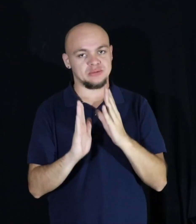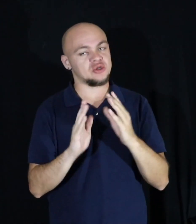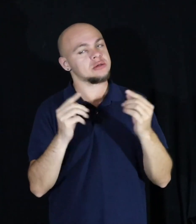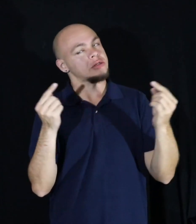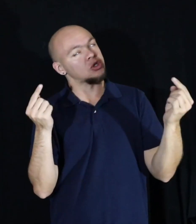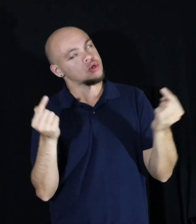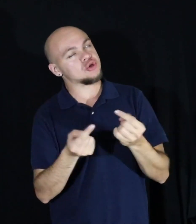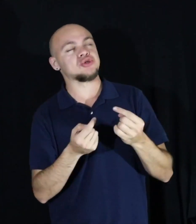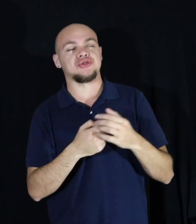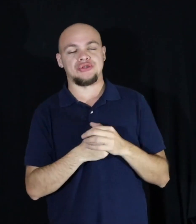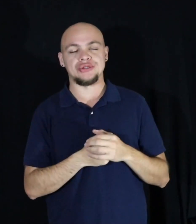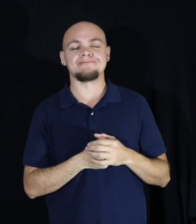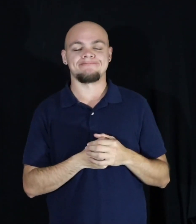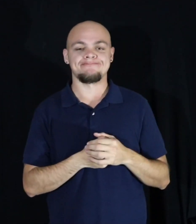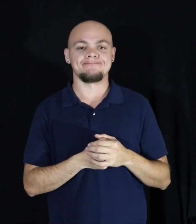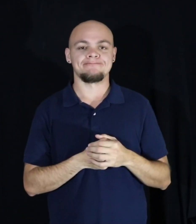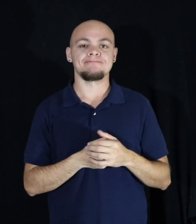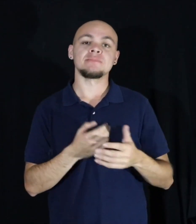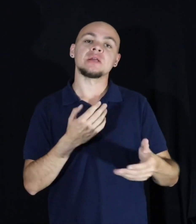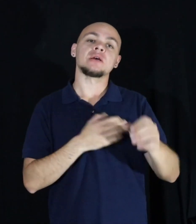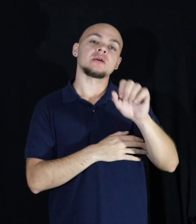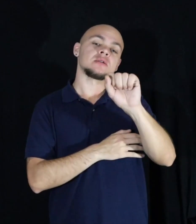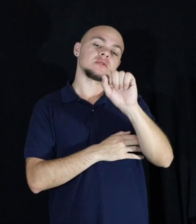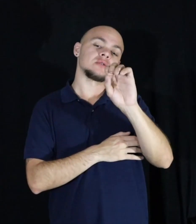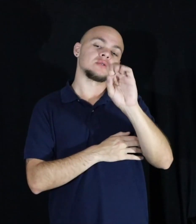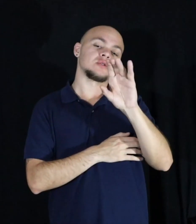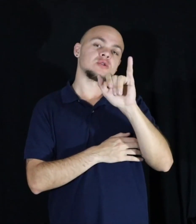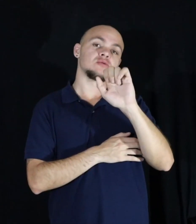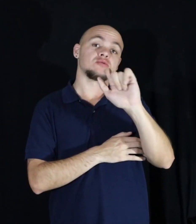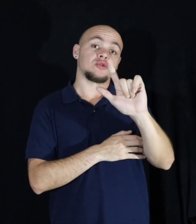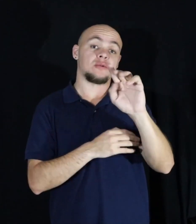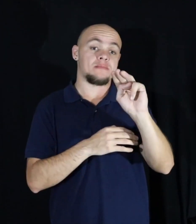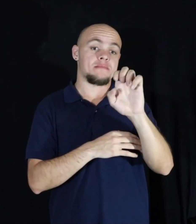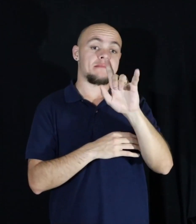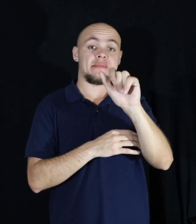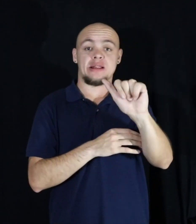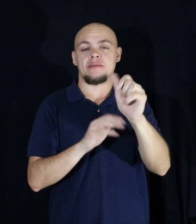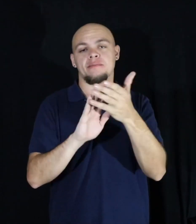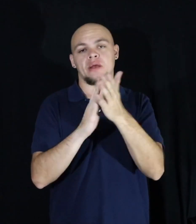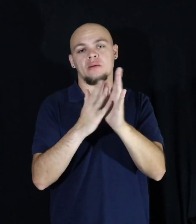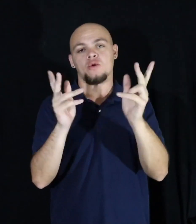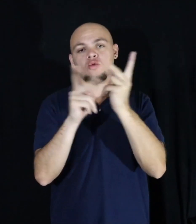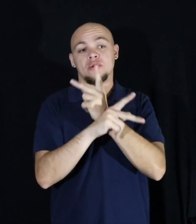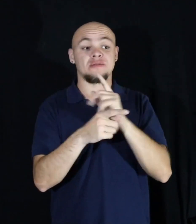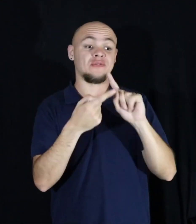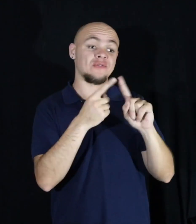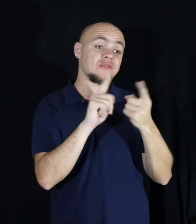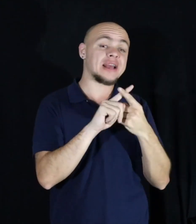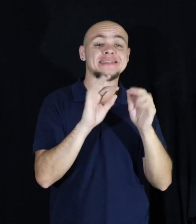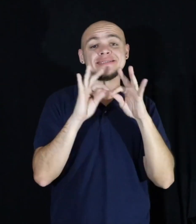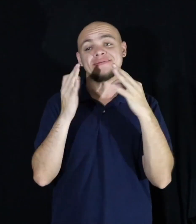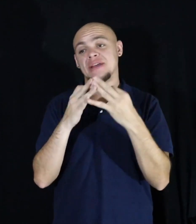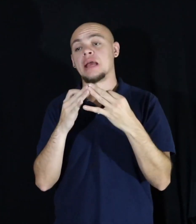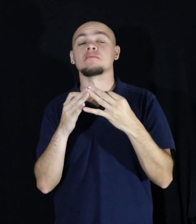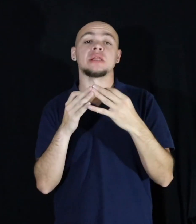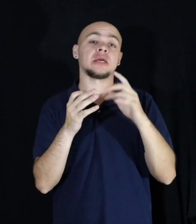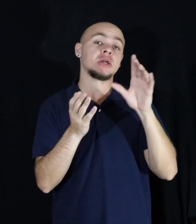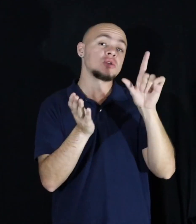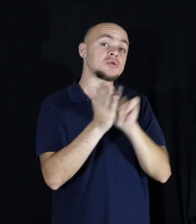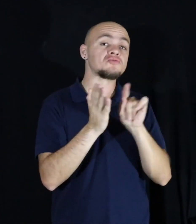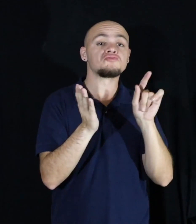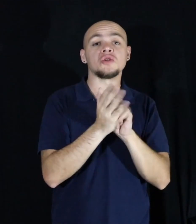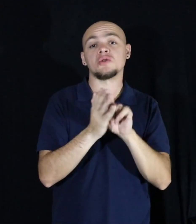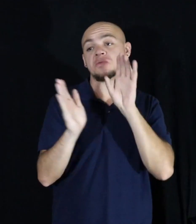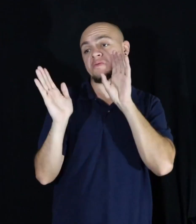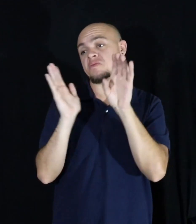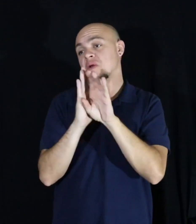hurt. Social media makes this worse. It's great to communicate with friends and family, to keep up to date with news, to swap